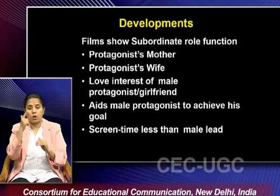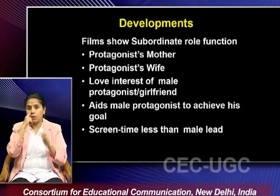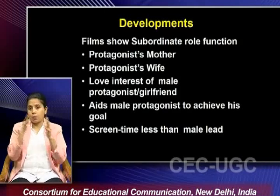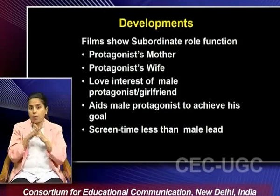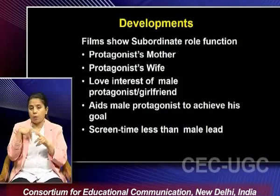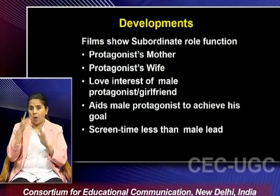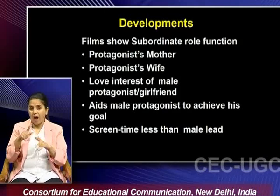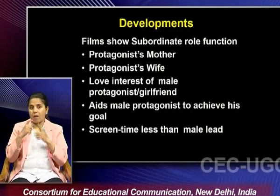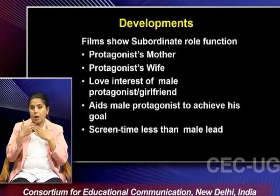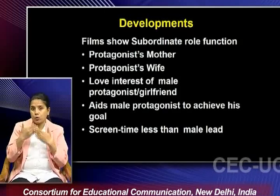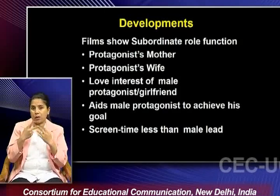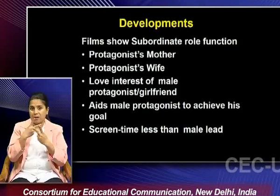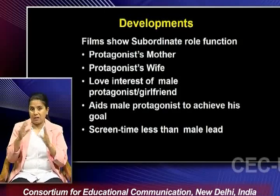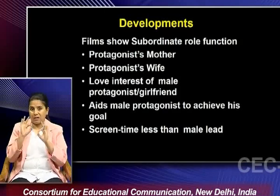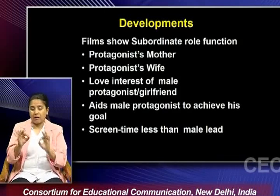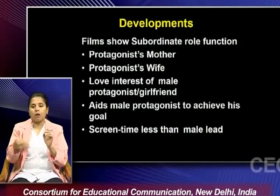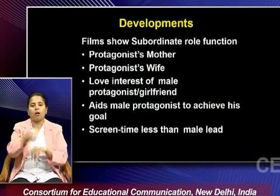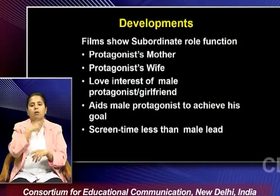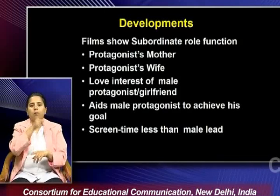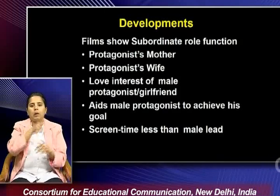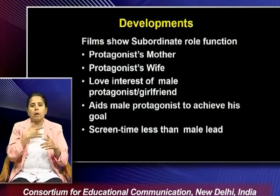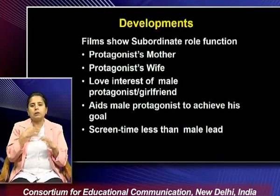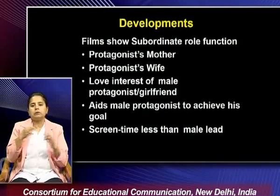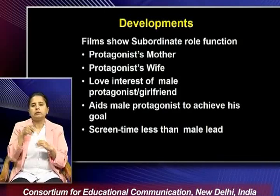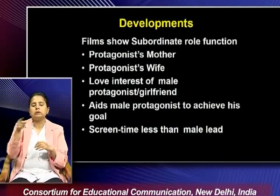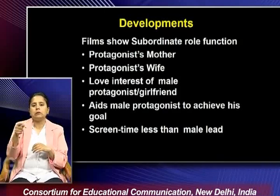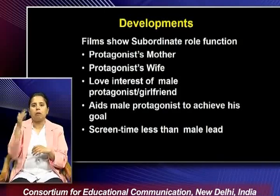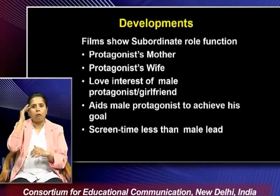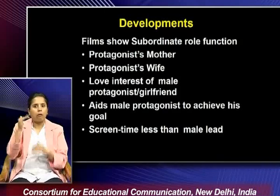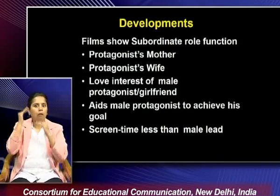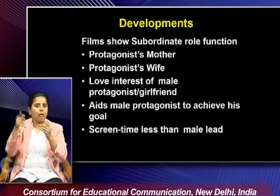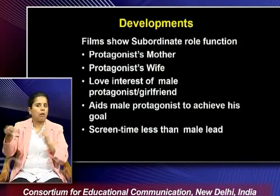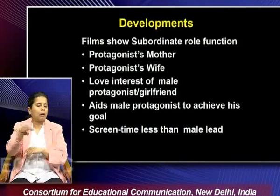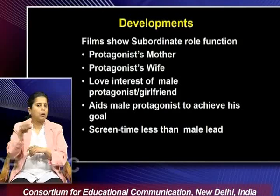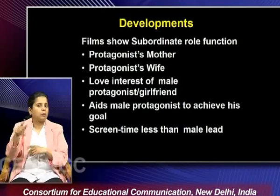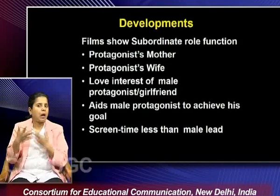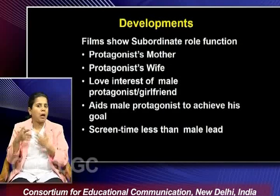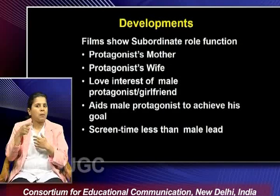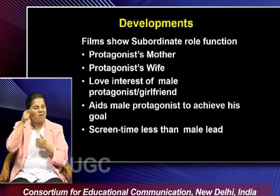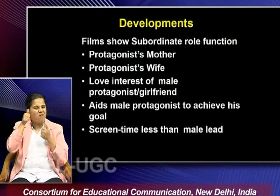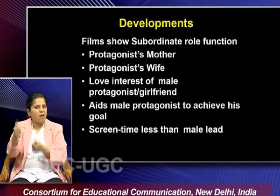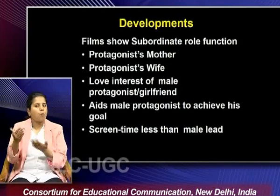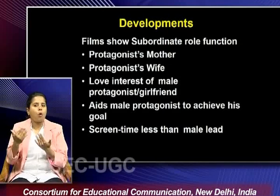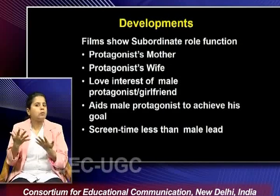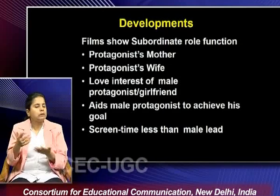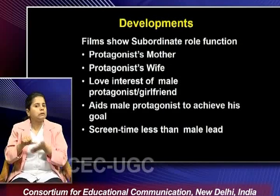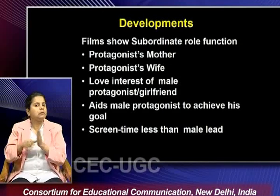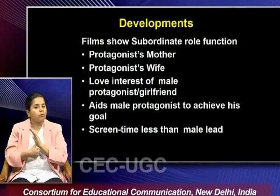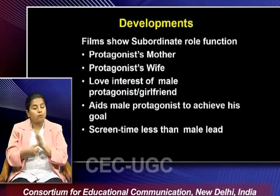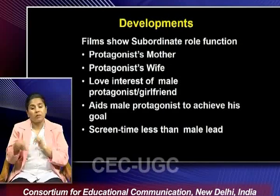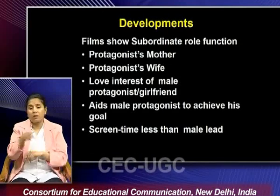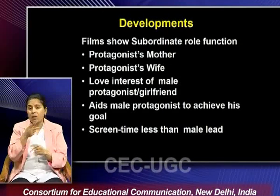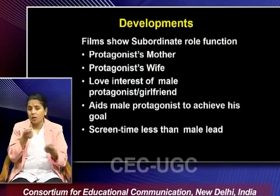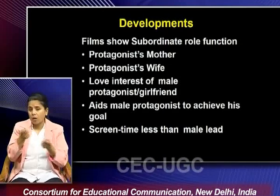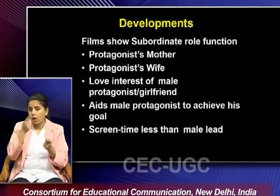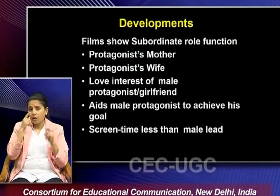is being shown. So generally films, we find that they try to show the subordinate role function of